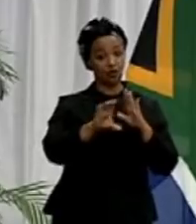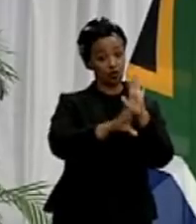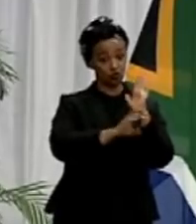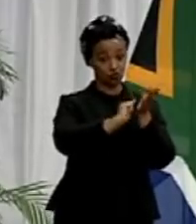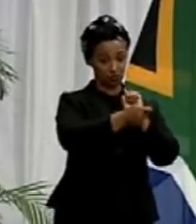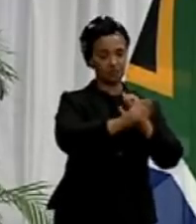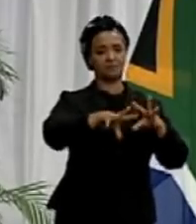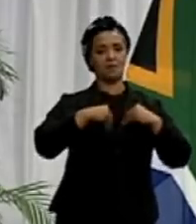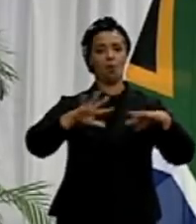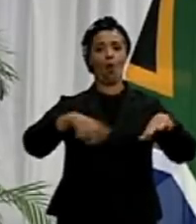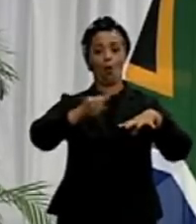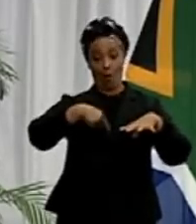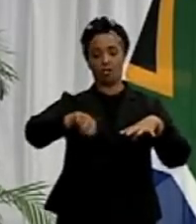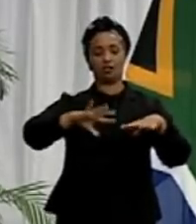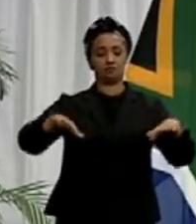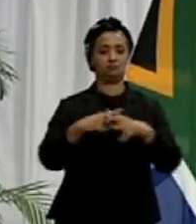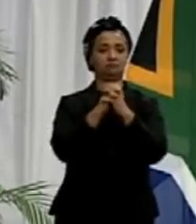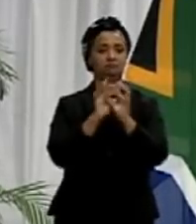instrument.